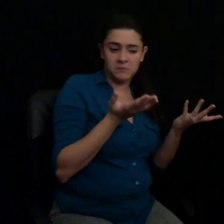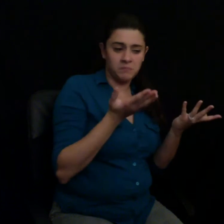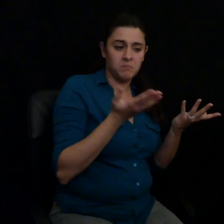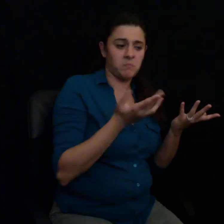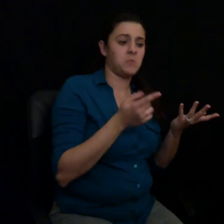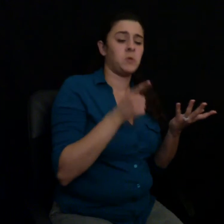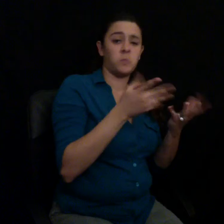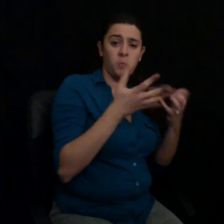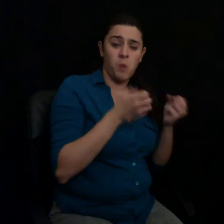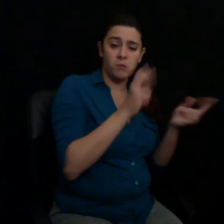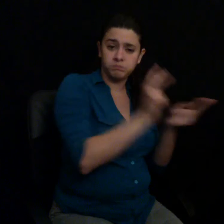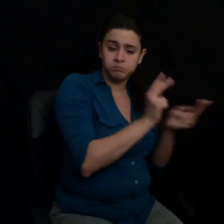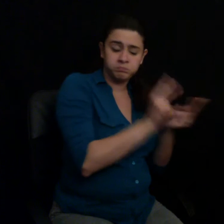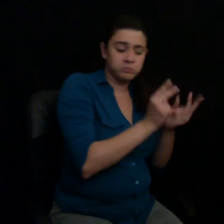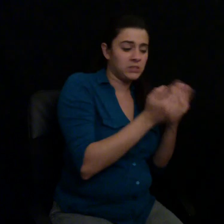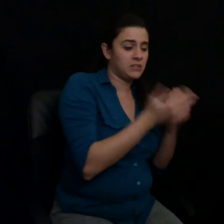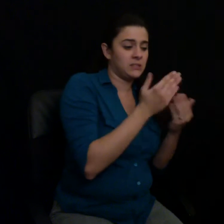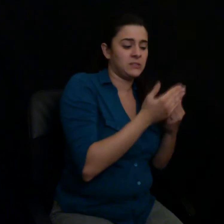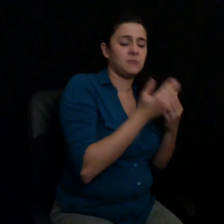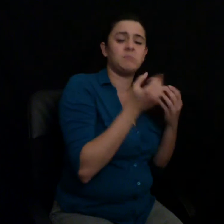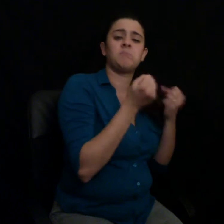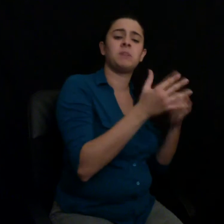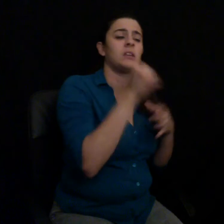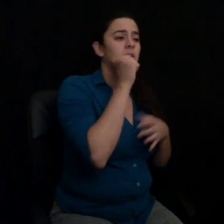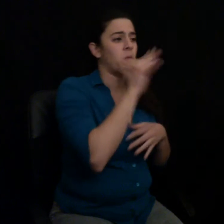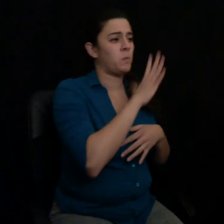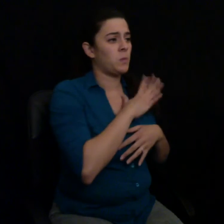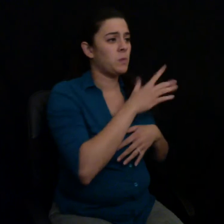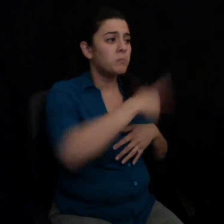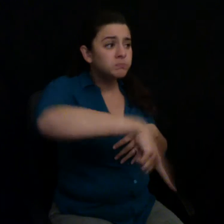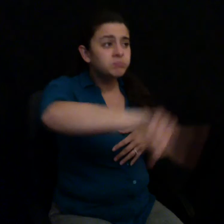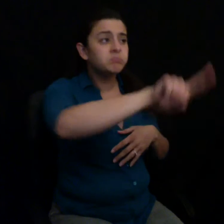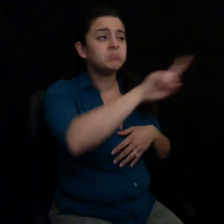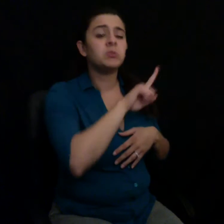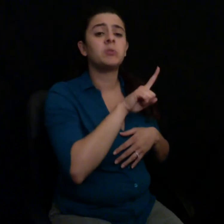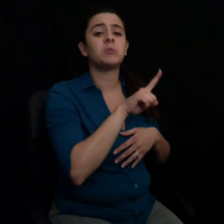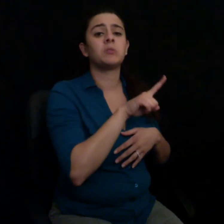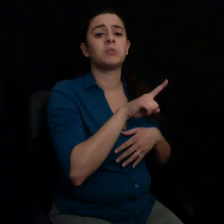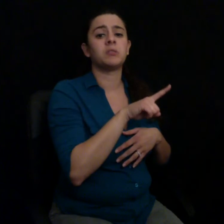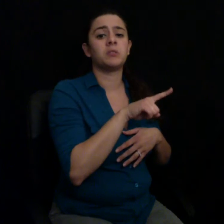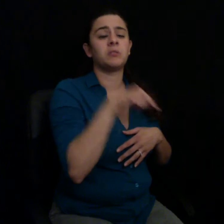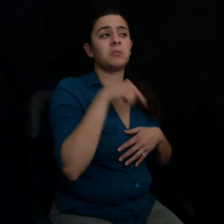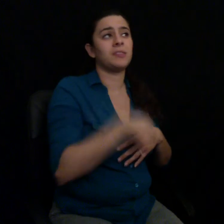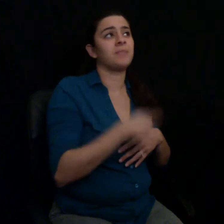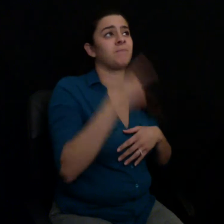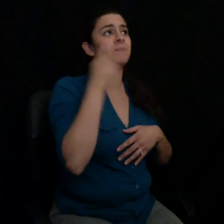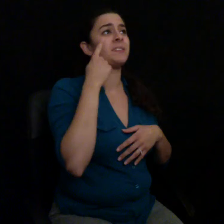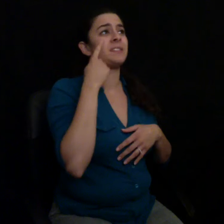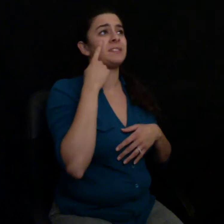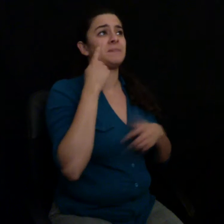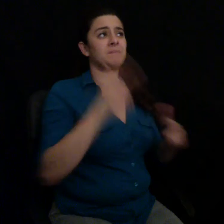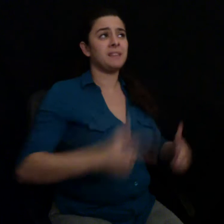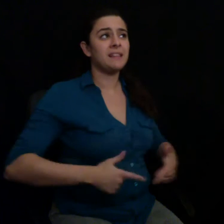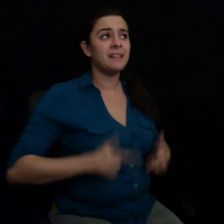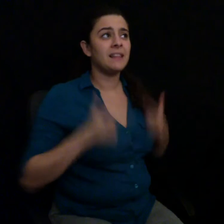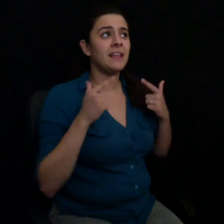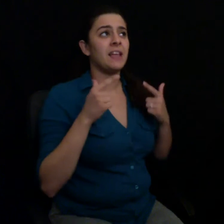road. There's a lot of women out there that kind of view this lifestyle in some sort of Jack Kerouac